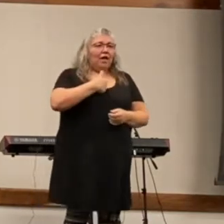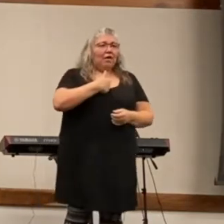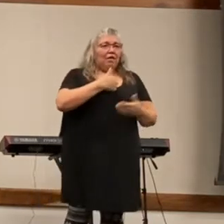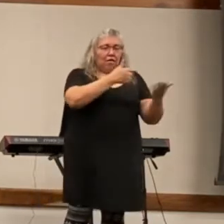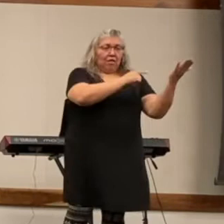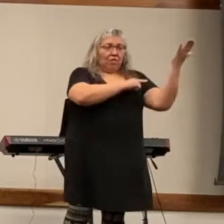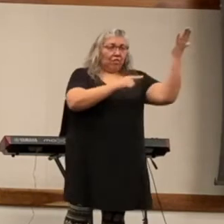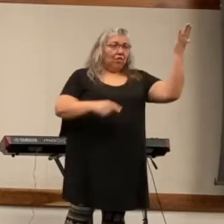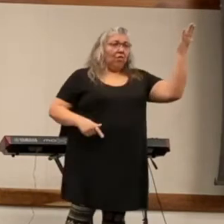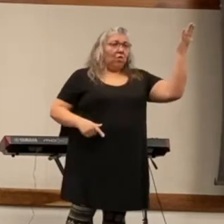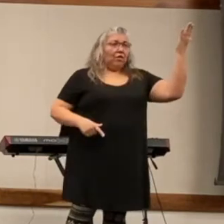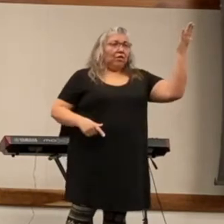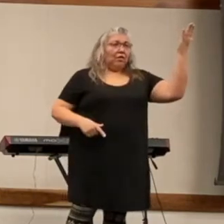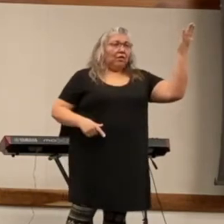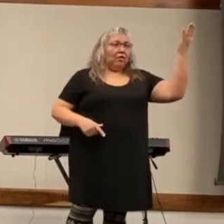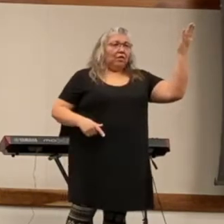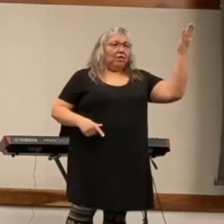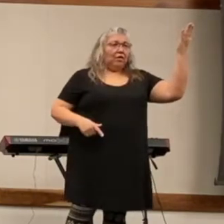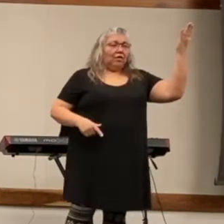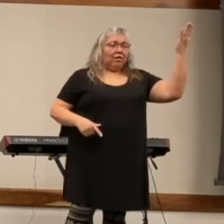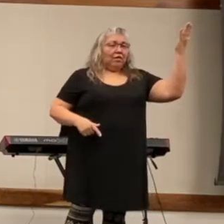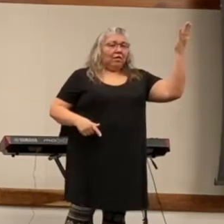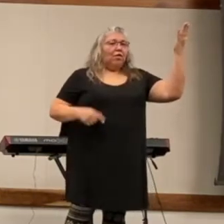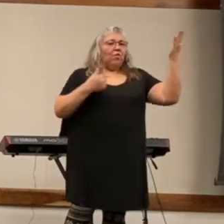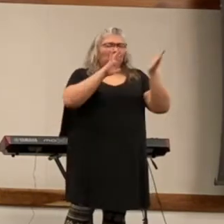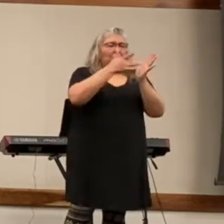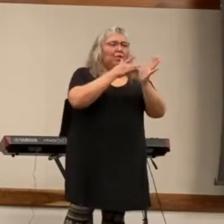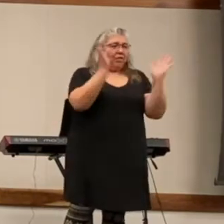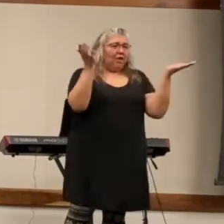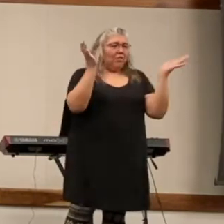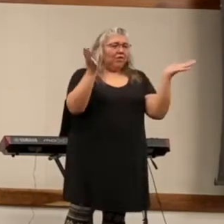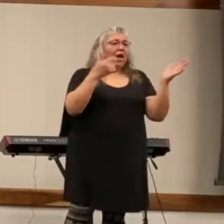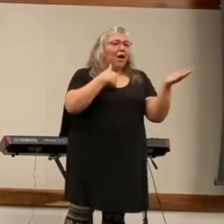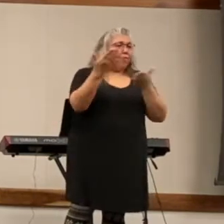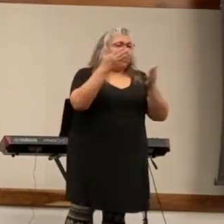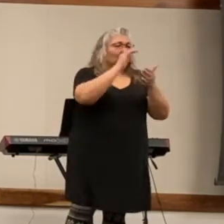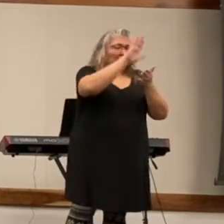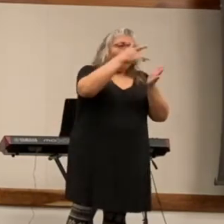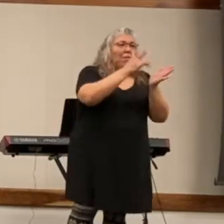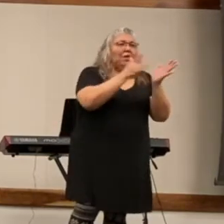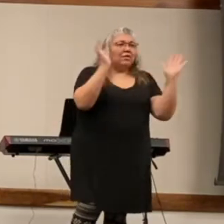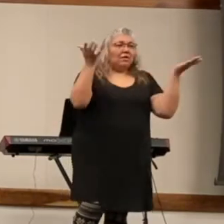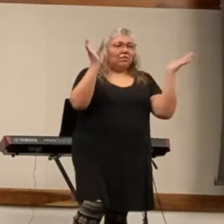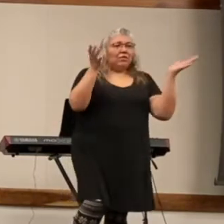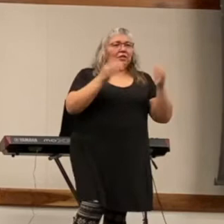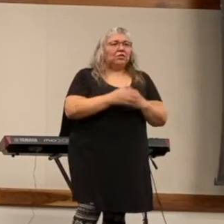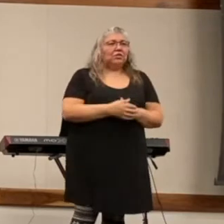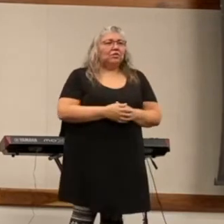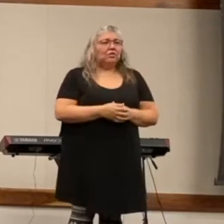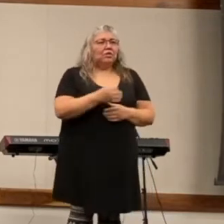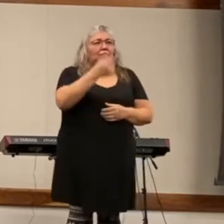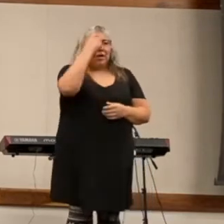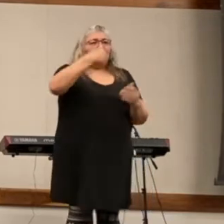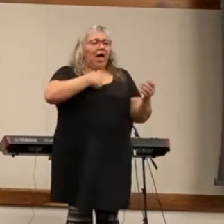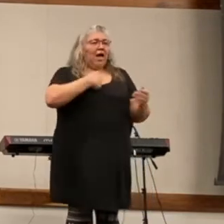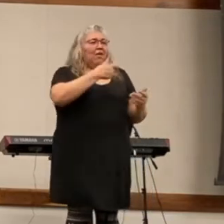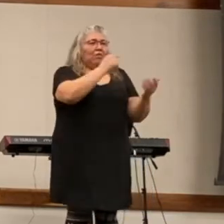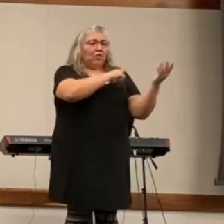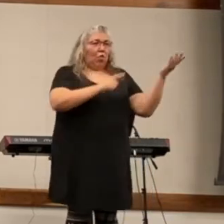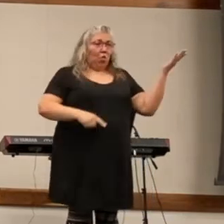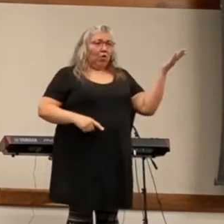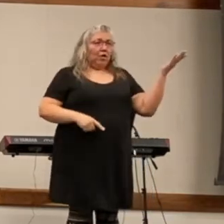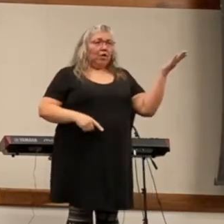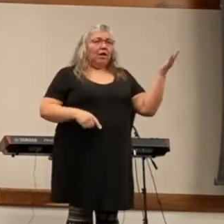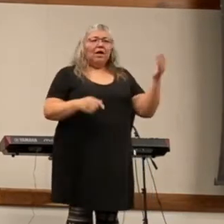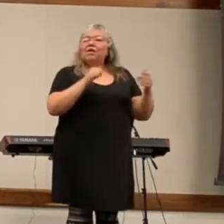I, the Lord, right, we're in the middle of a conversation. I'm bringing you in the middle of the conversation. He says, because I, the